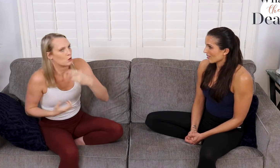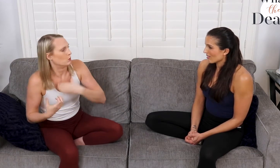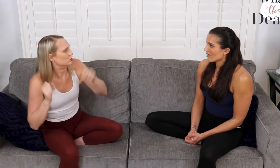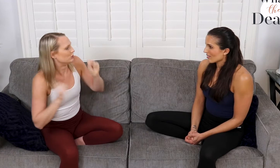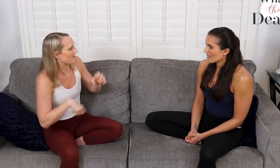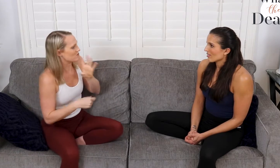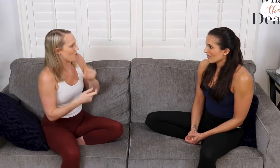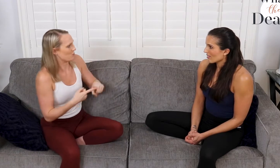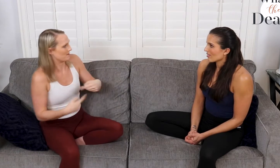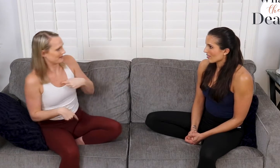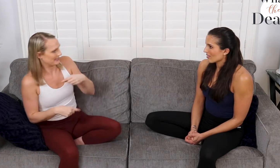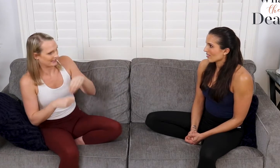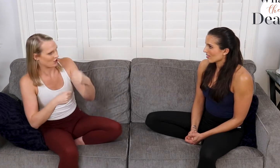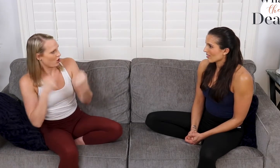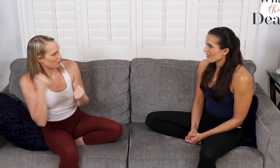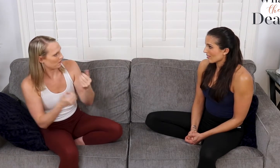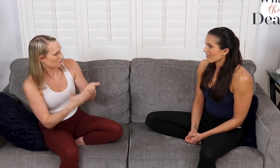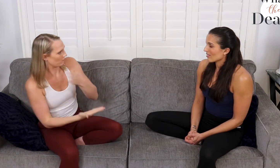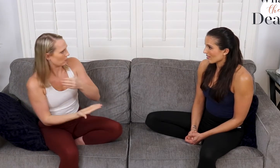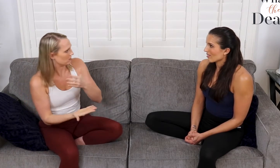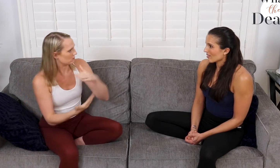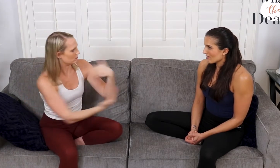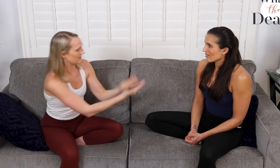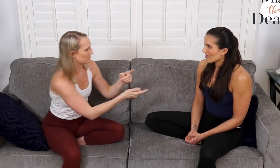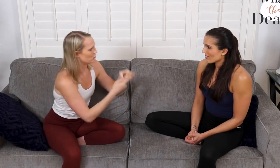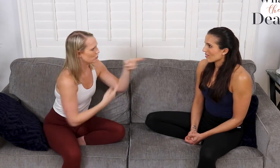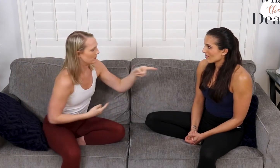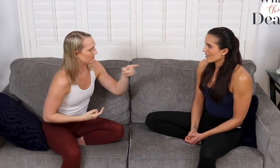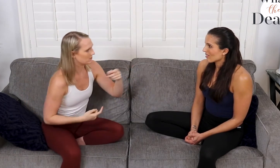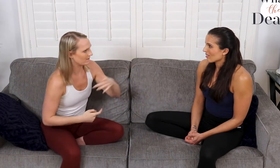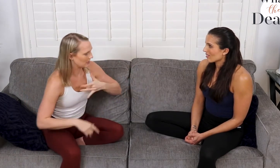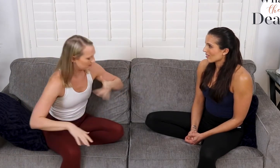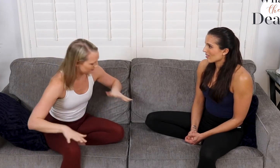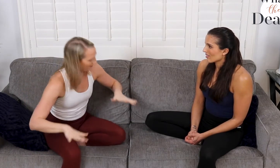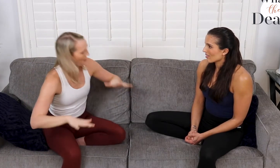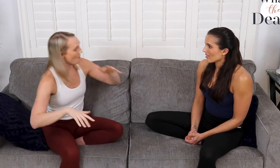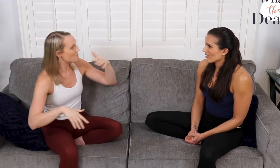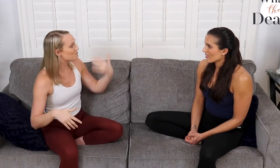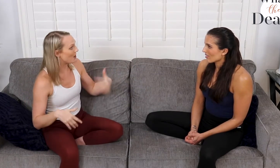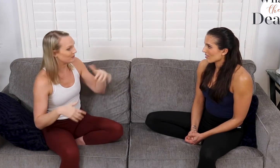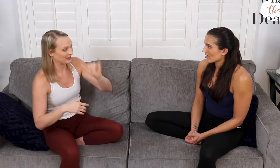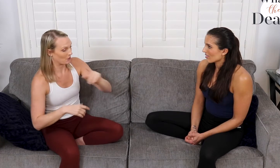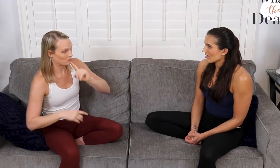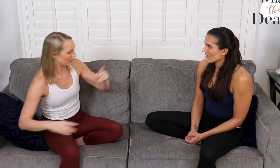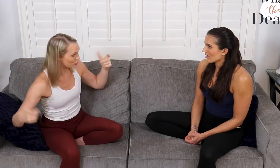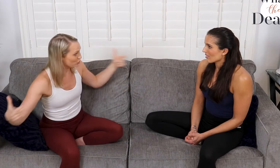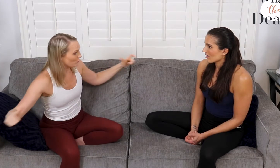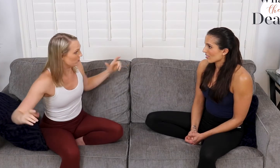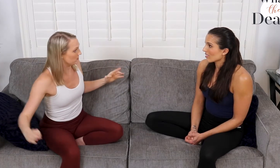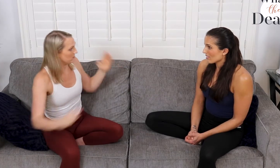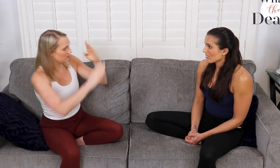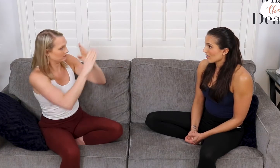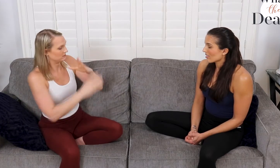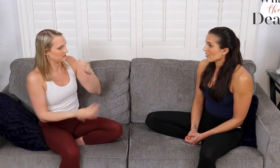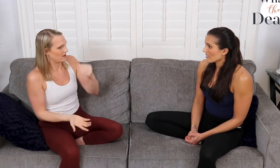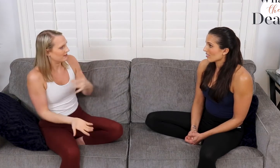come pick me up at the airport. And granted, before that, we were always able to interact with your dad, with you there facilitating